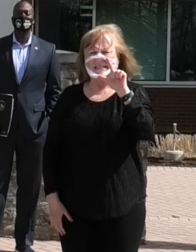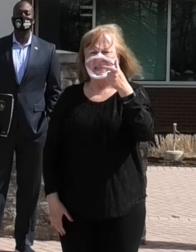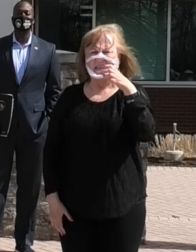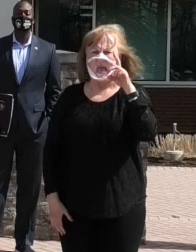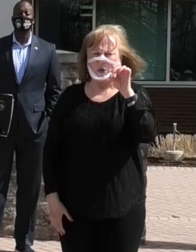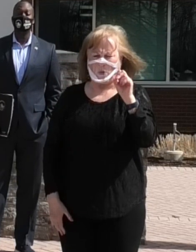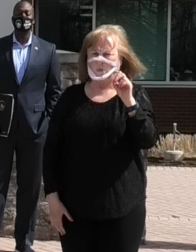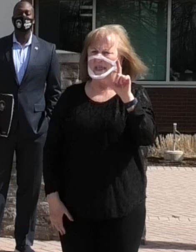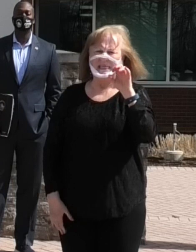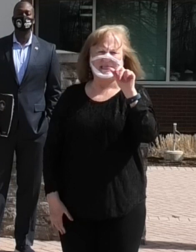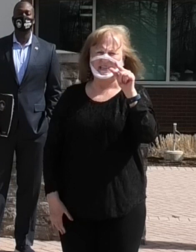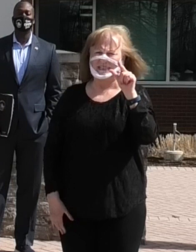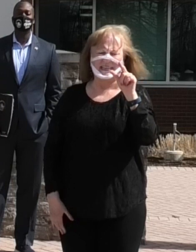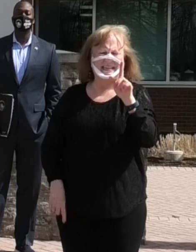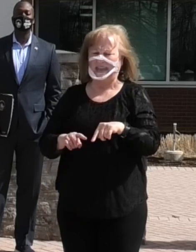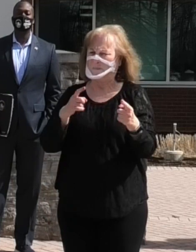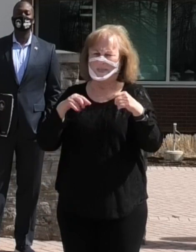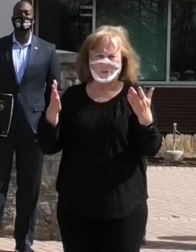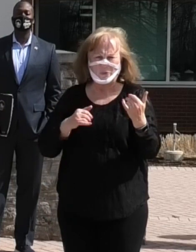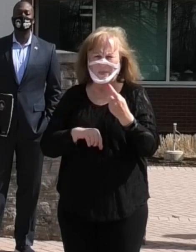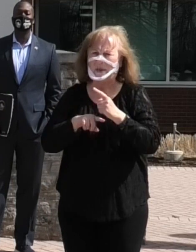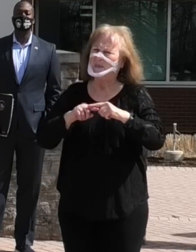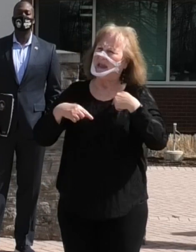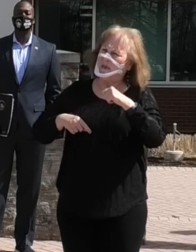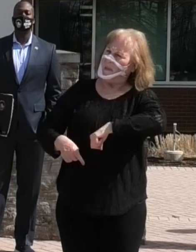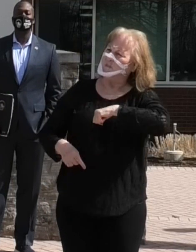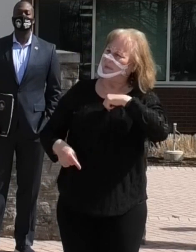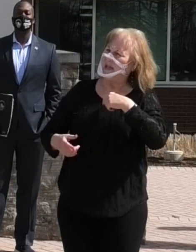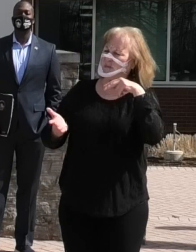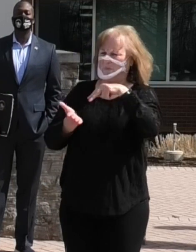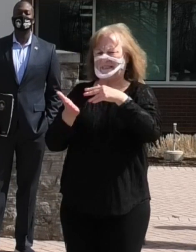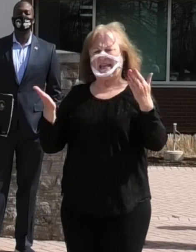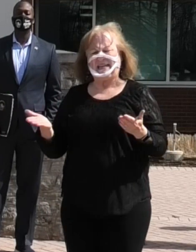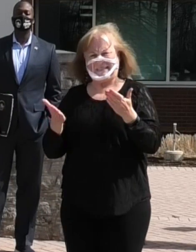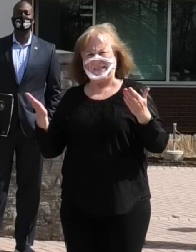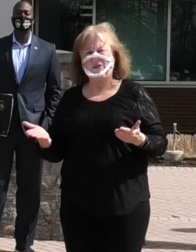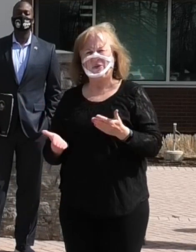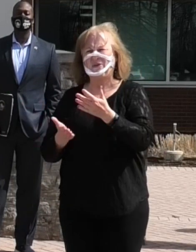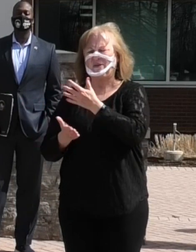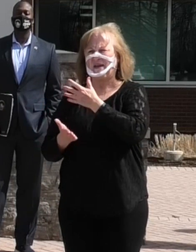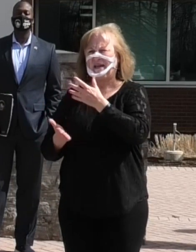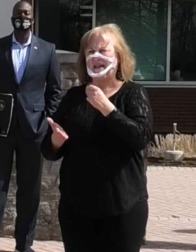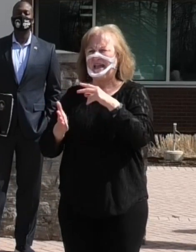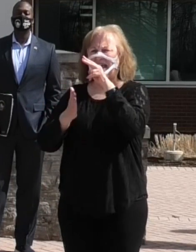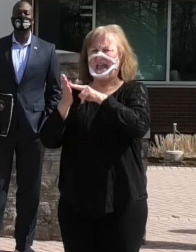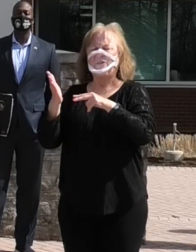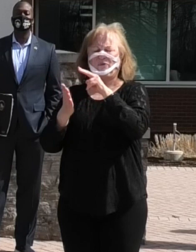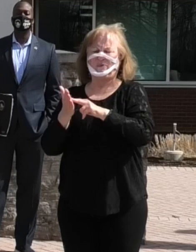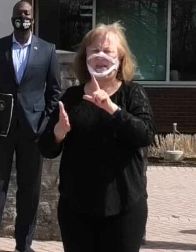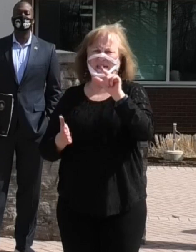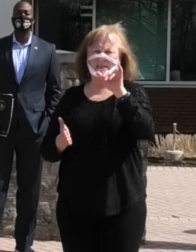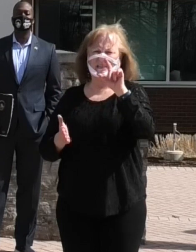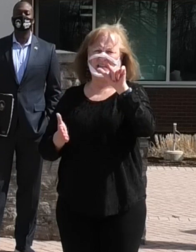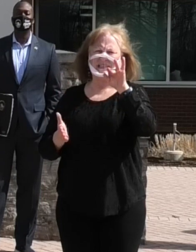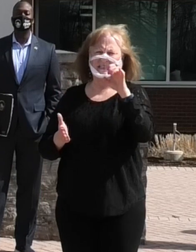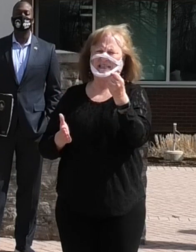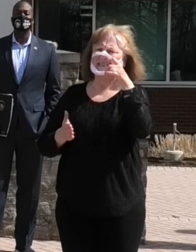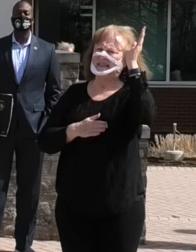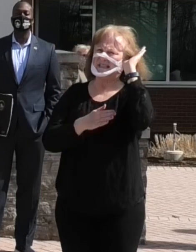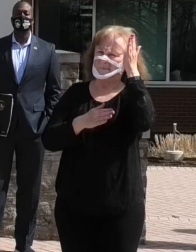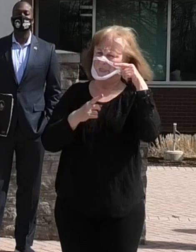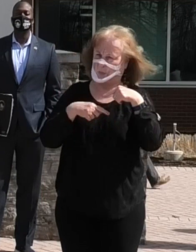could not be here today, but I'm proud to stand here and read her speech to you